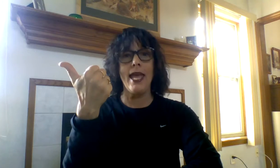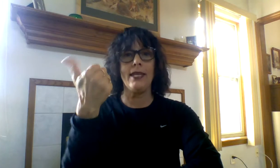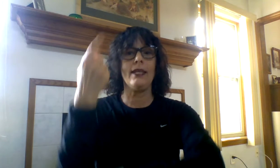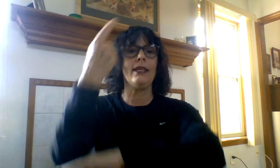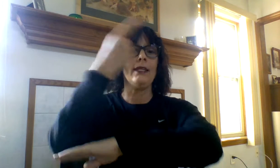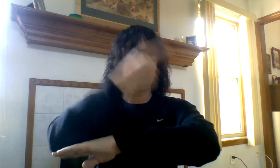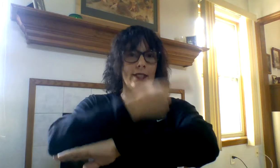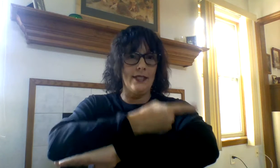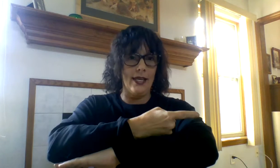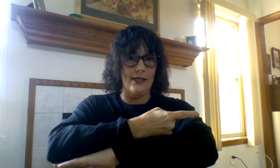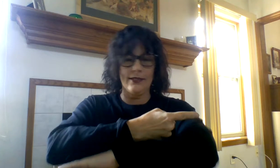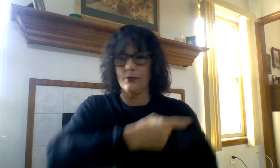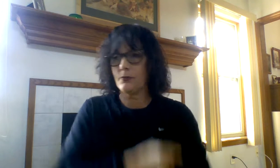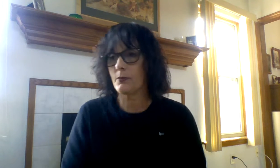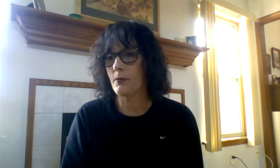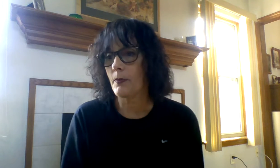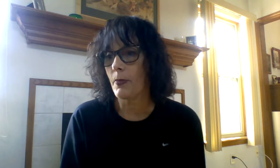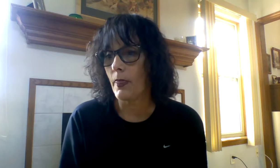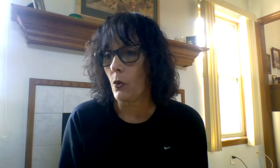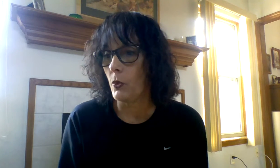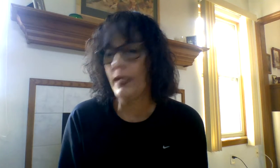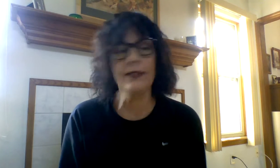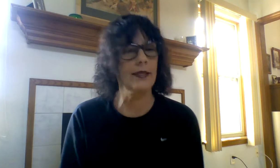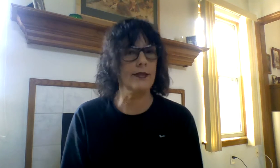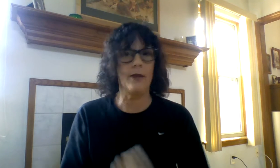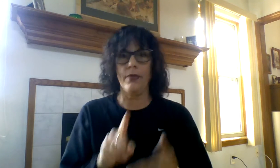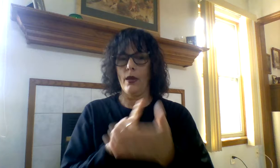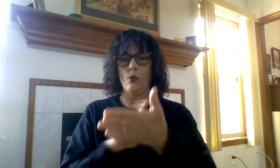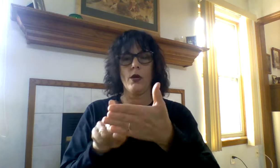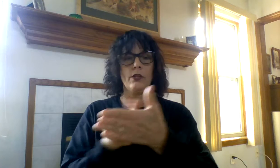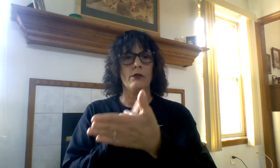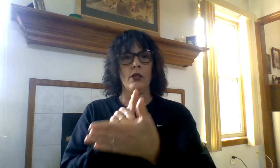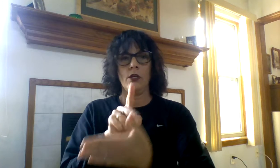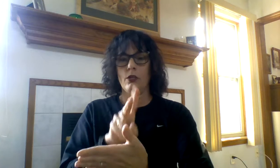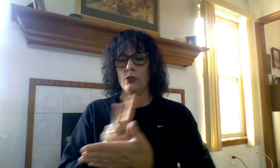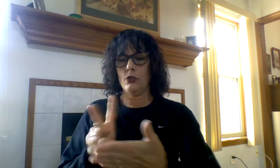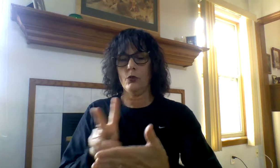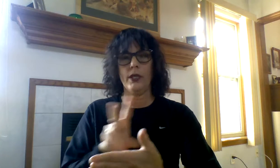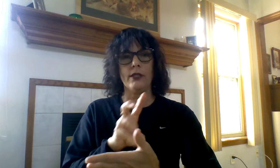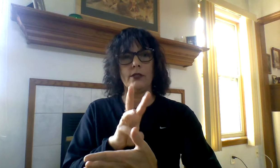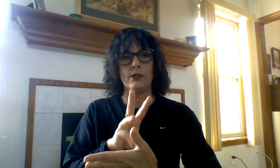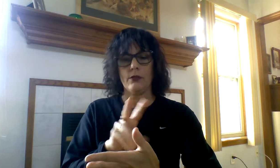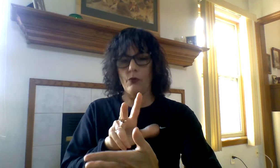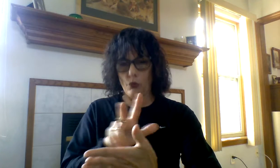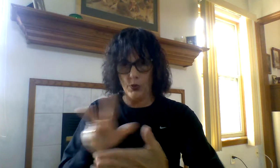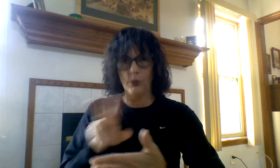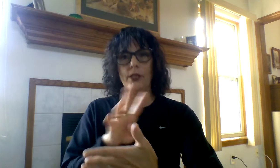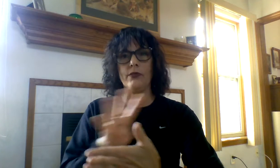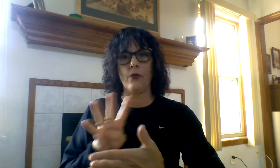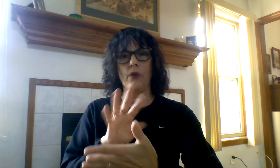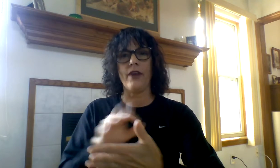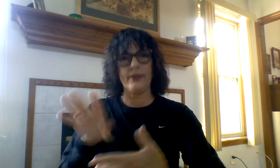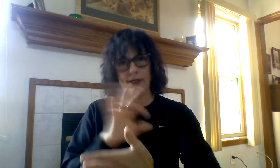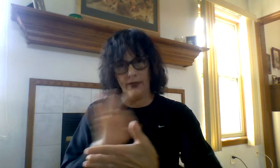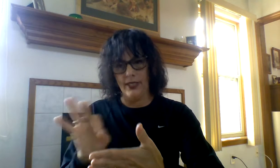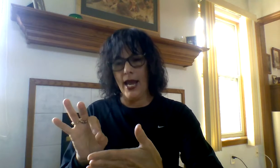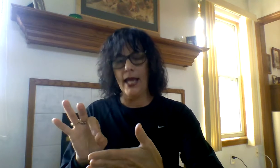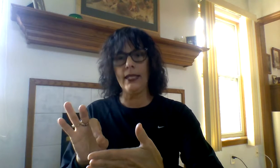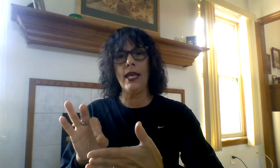10 days. Weeks, same thing, 1, 2 weeks, 3 weeks, 4, 5, 6, 8, 9,